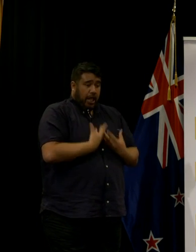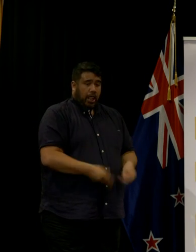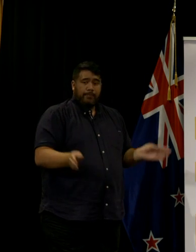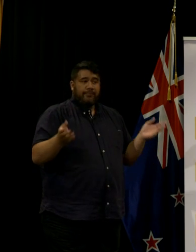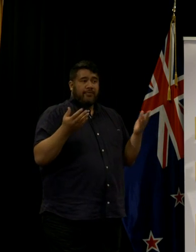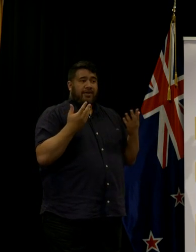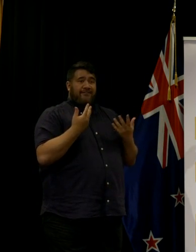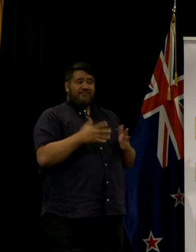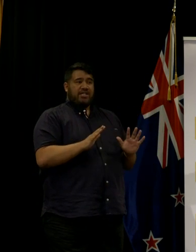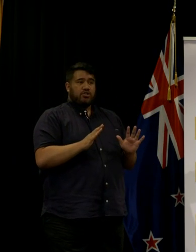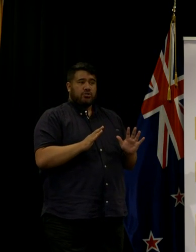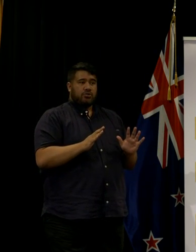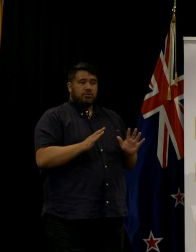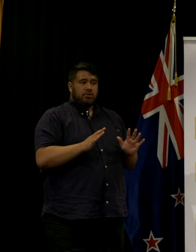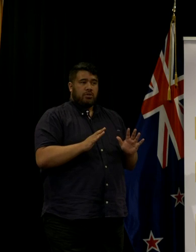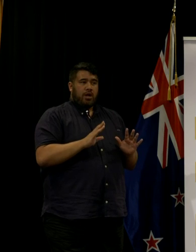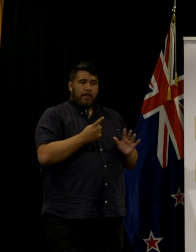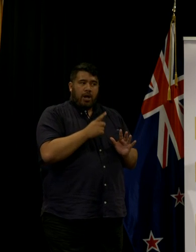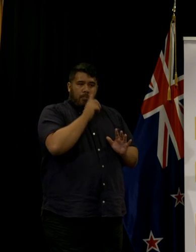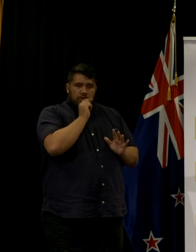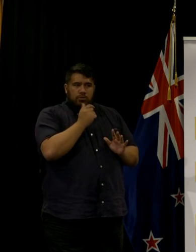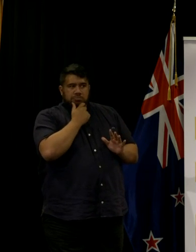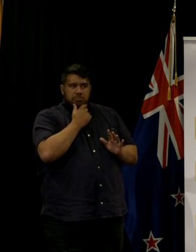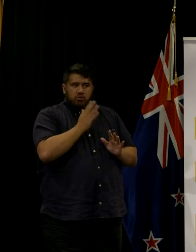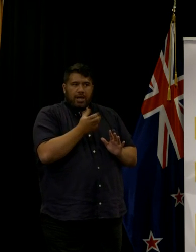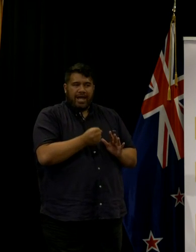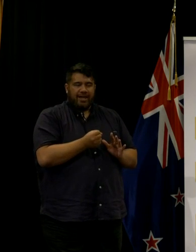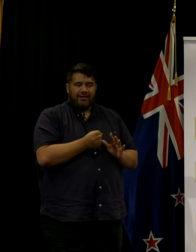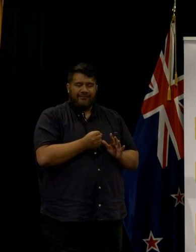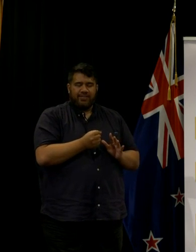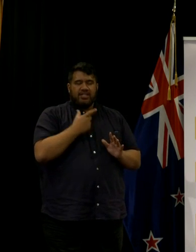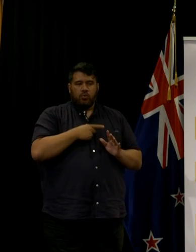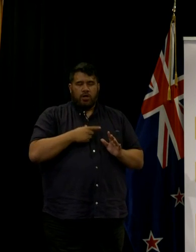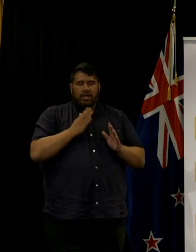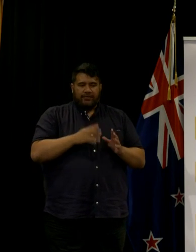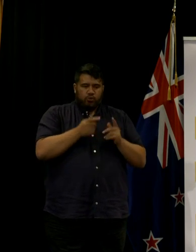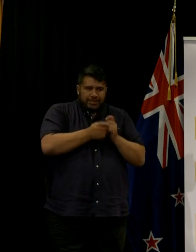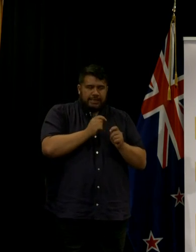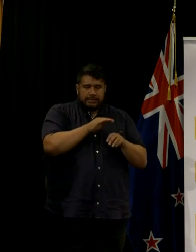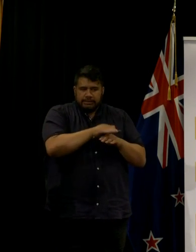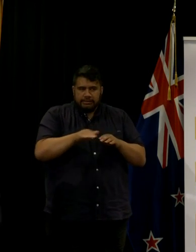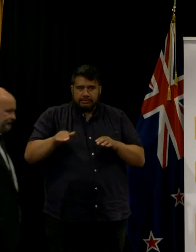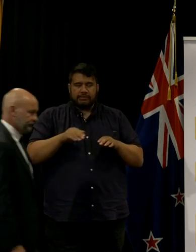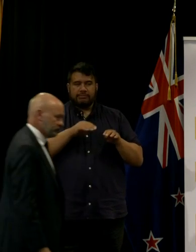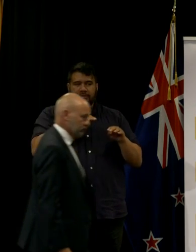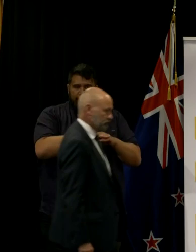body, and they may not test positive, and those are the probable cases. Paul, did you want to come over? If there are any questions about essential